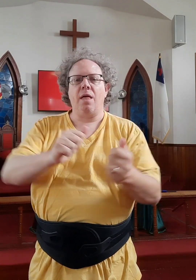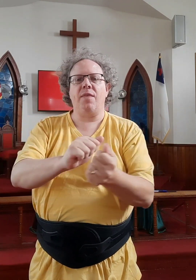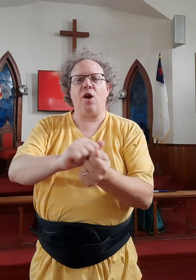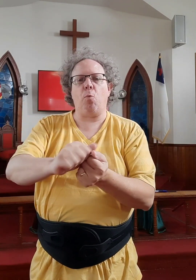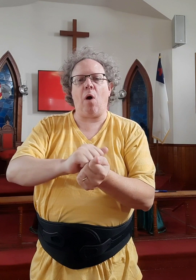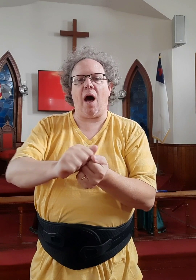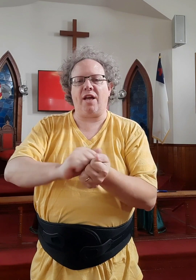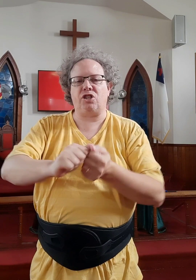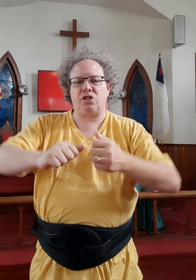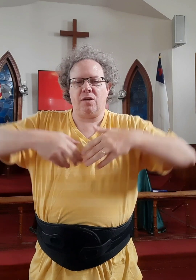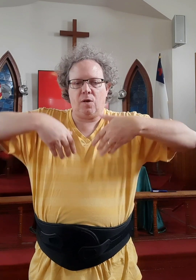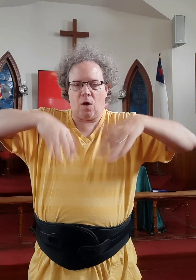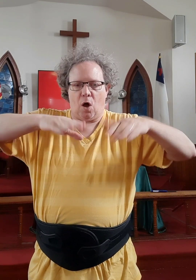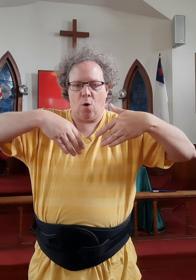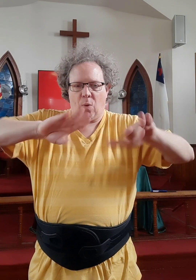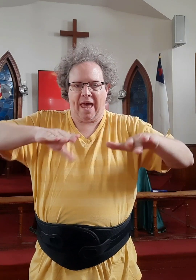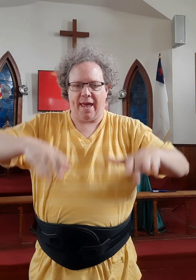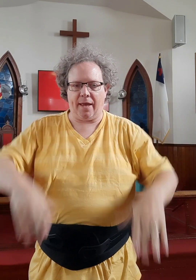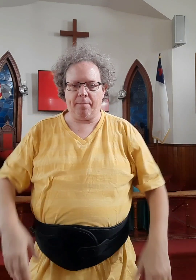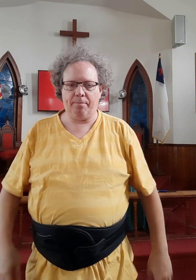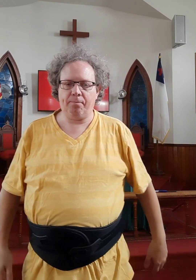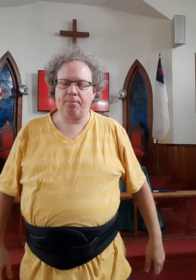They're washed away.